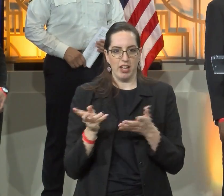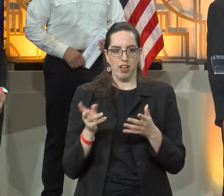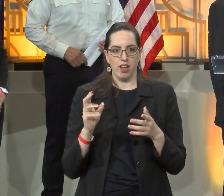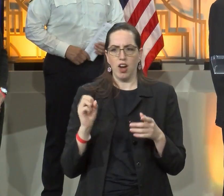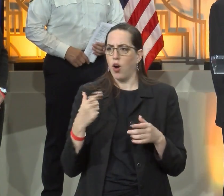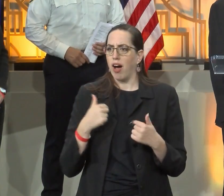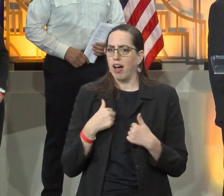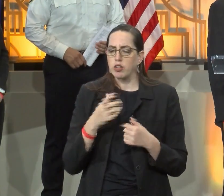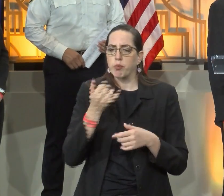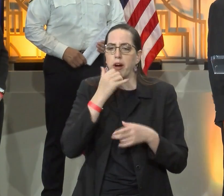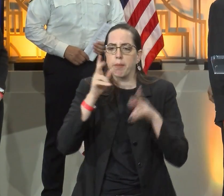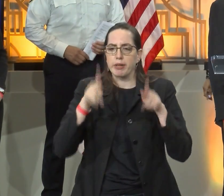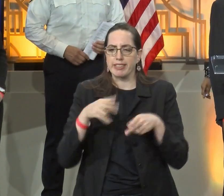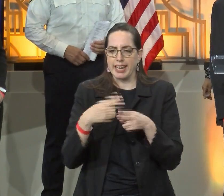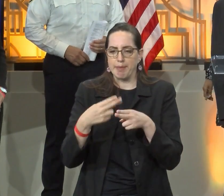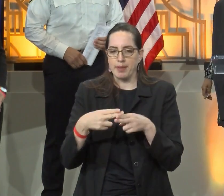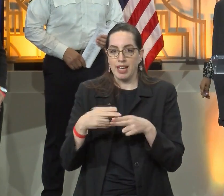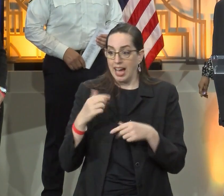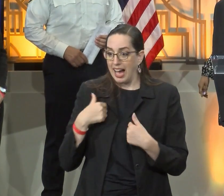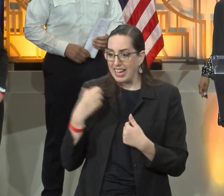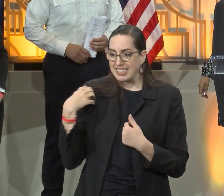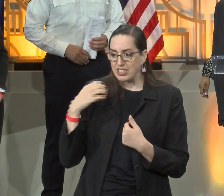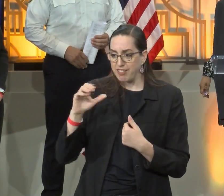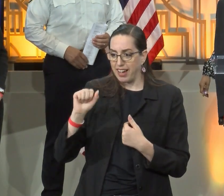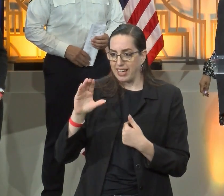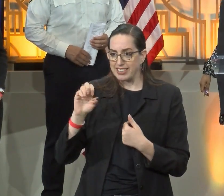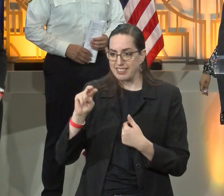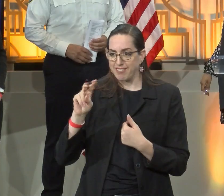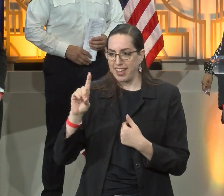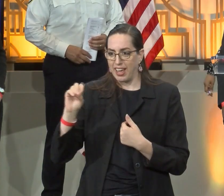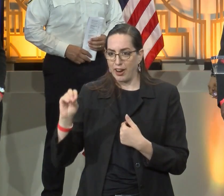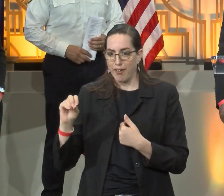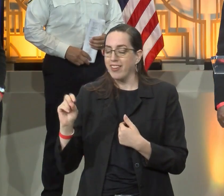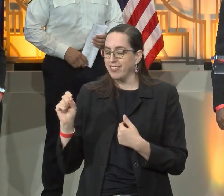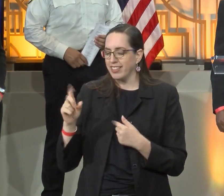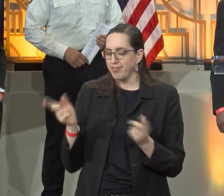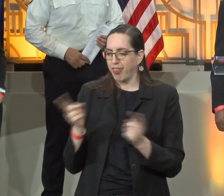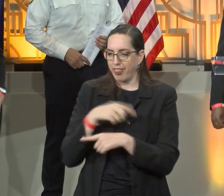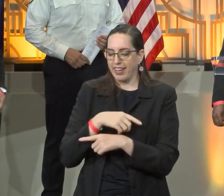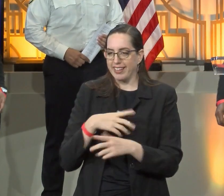What did I say? Did I say Chief Acevedo?